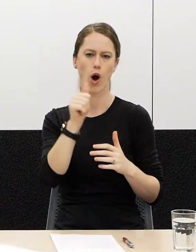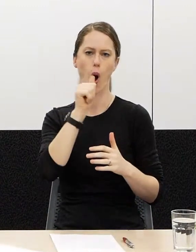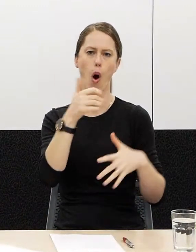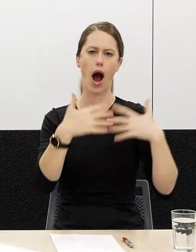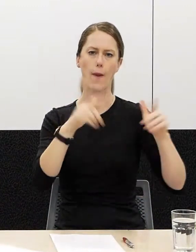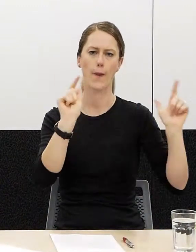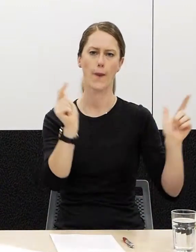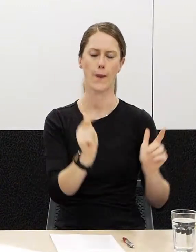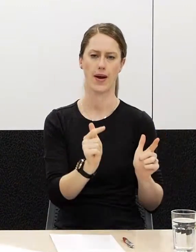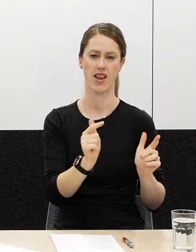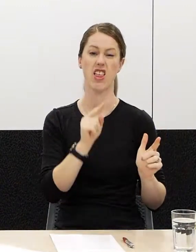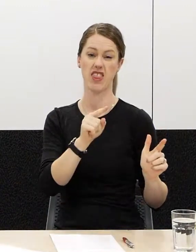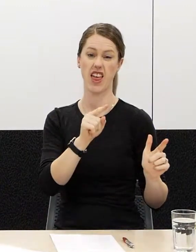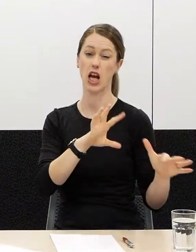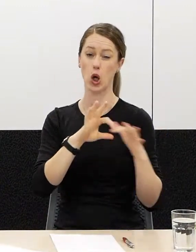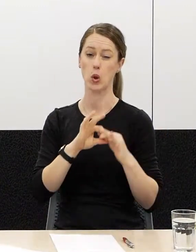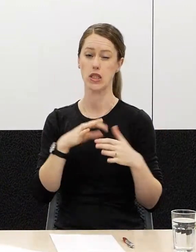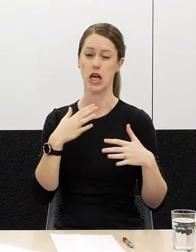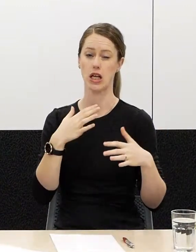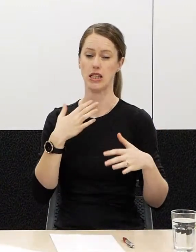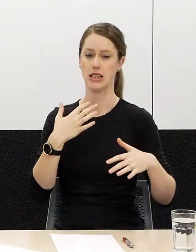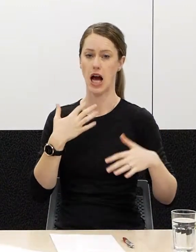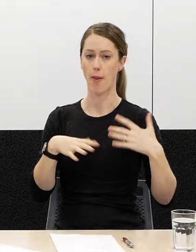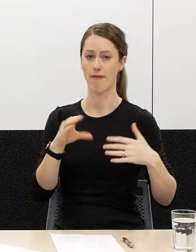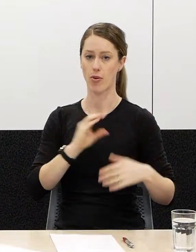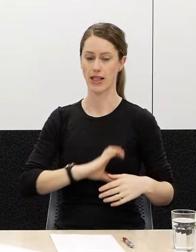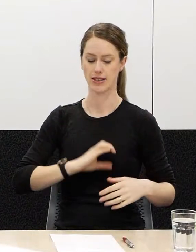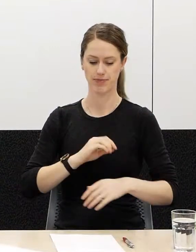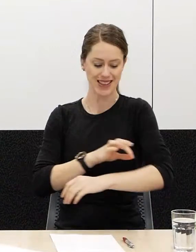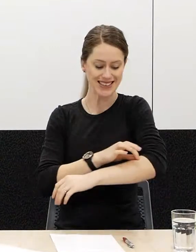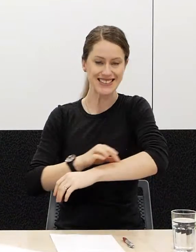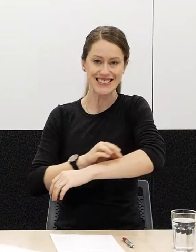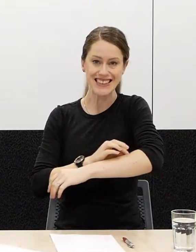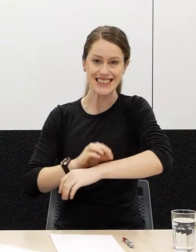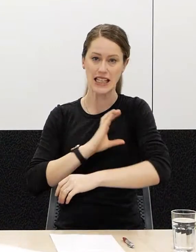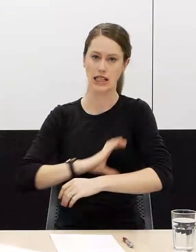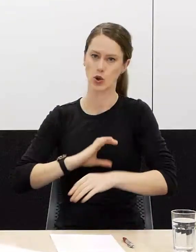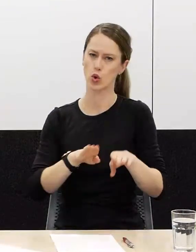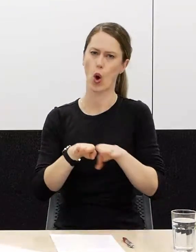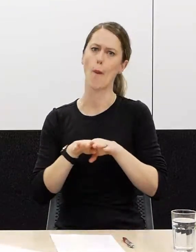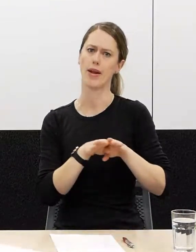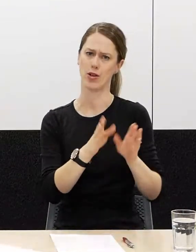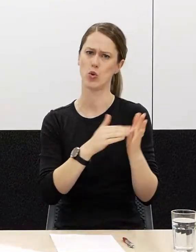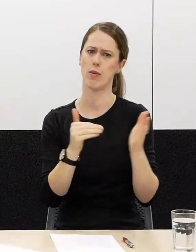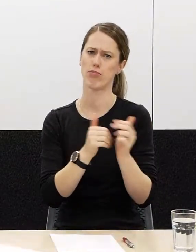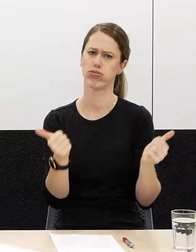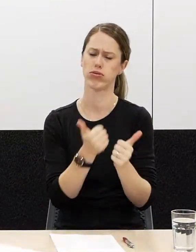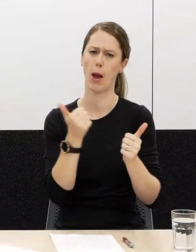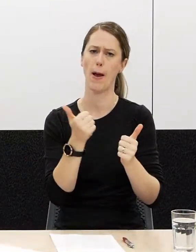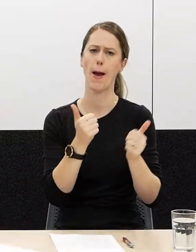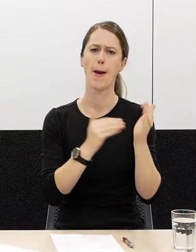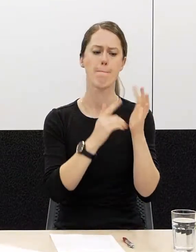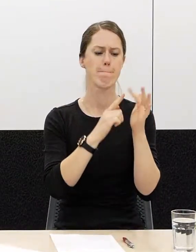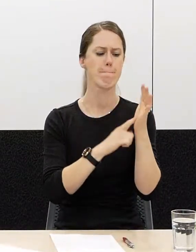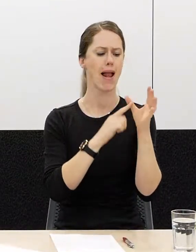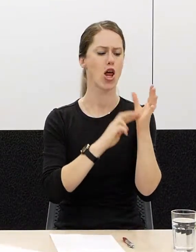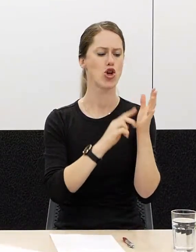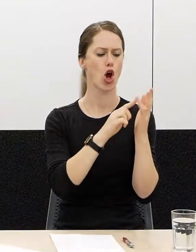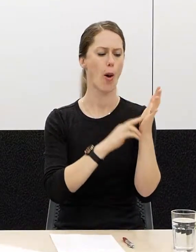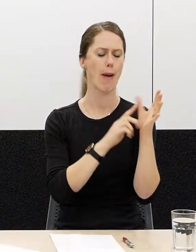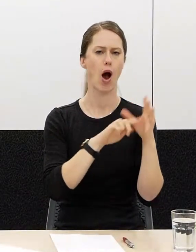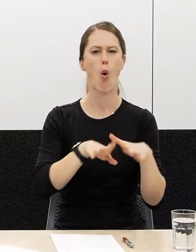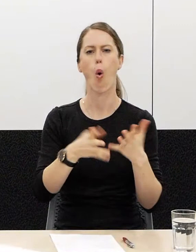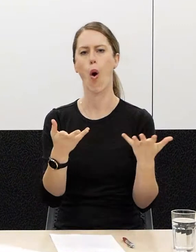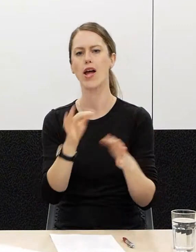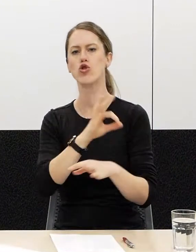which includes cancer-related harm. Skin cancers are, of course, very common in New Zealand, both melanoma and